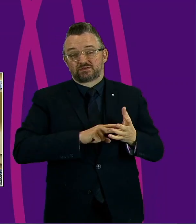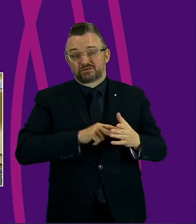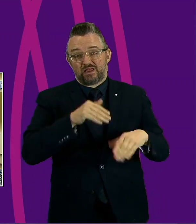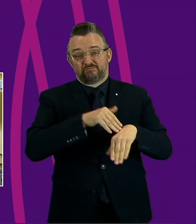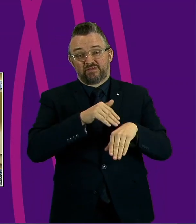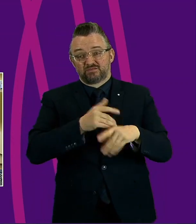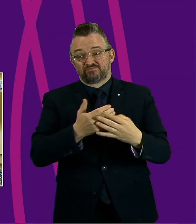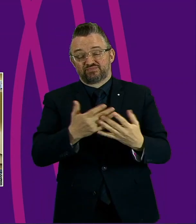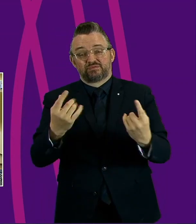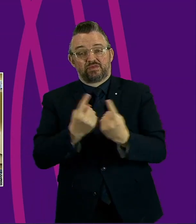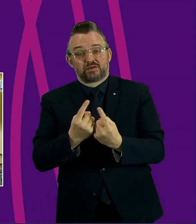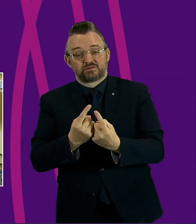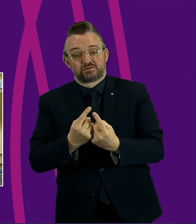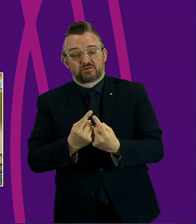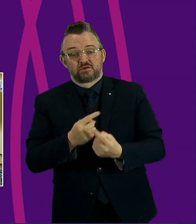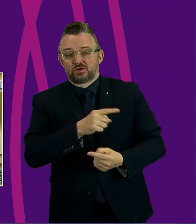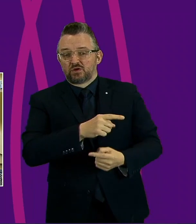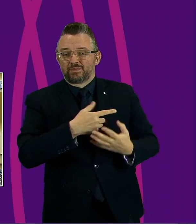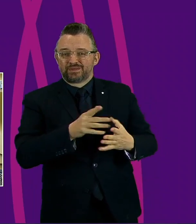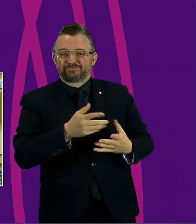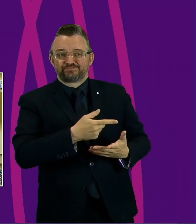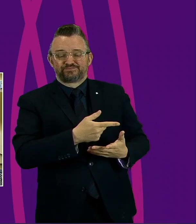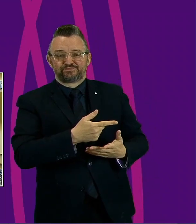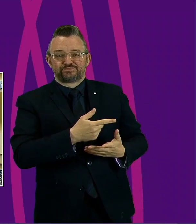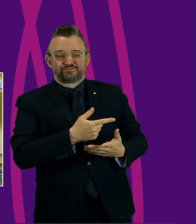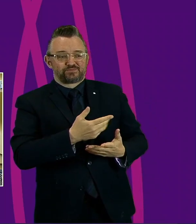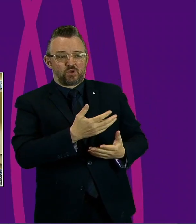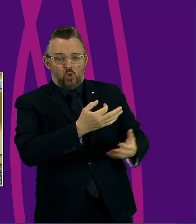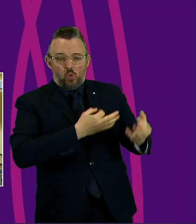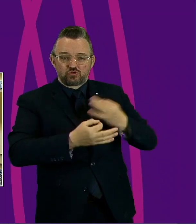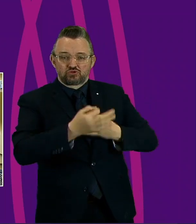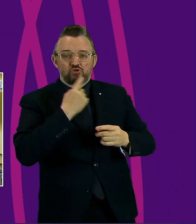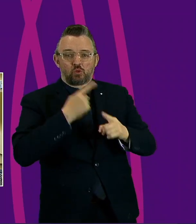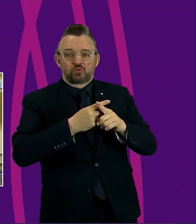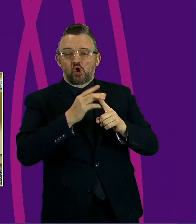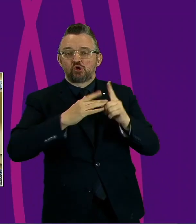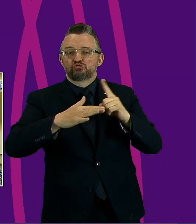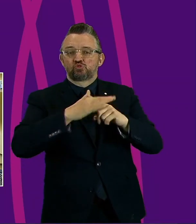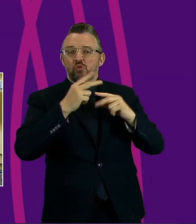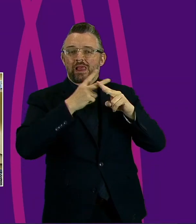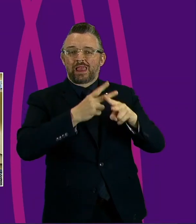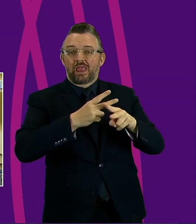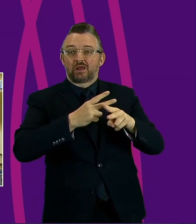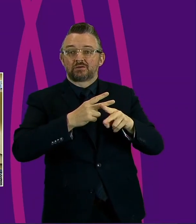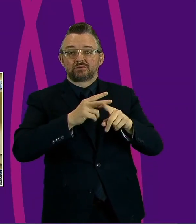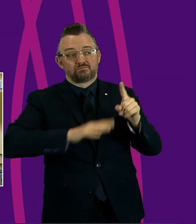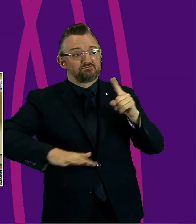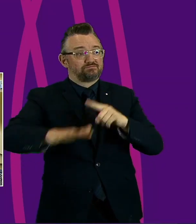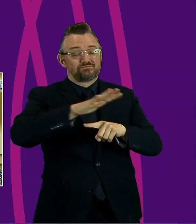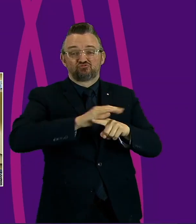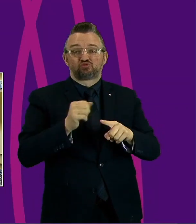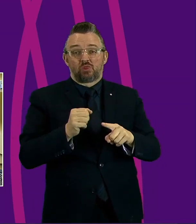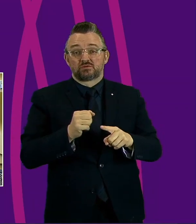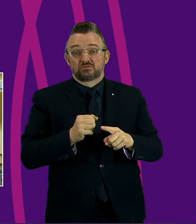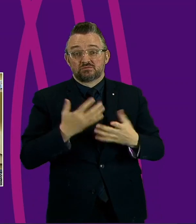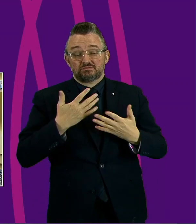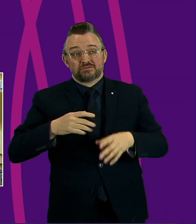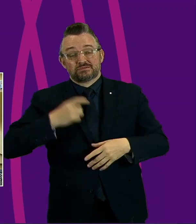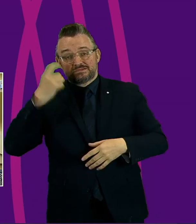just alluded to some of the questions and considerations around the social care model in Scotland. Now, all I'd say to Patrick Harvey